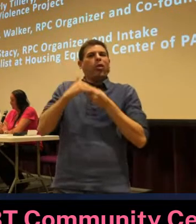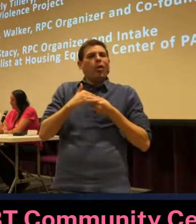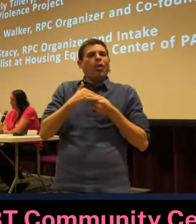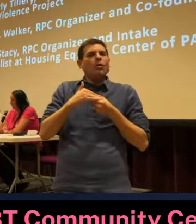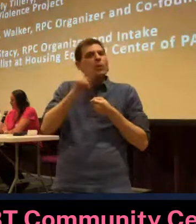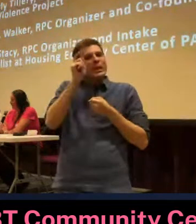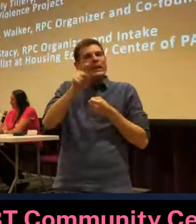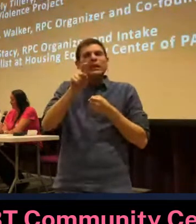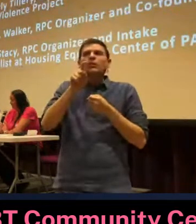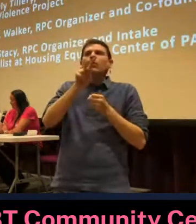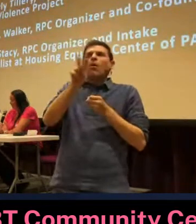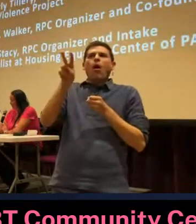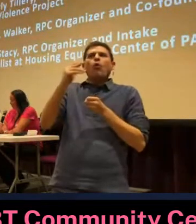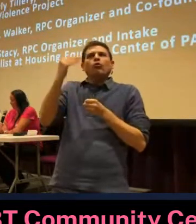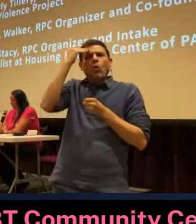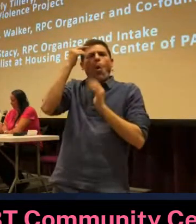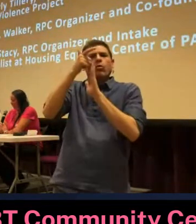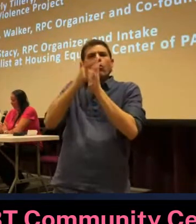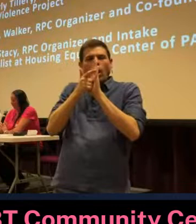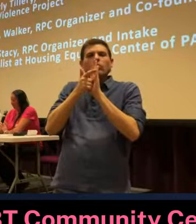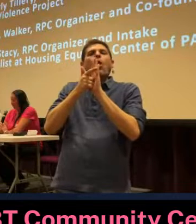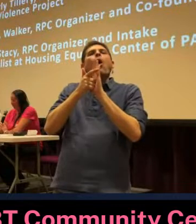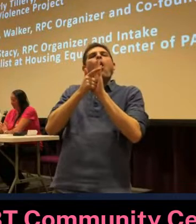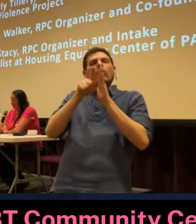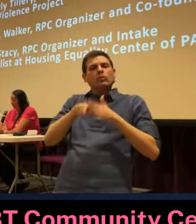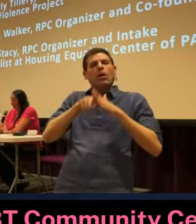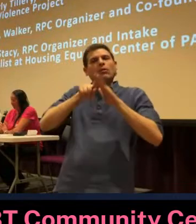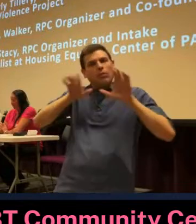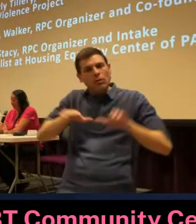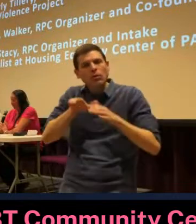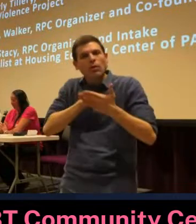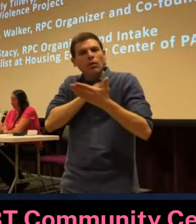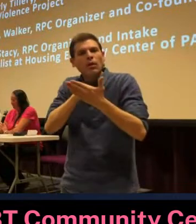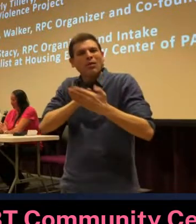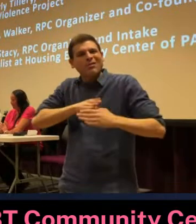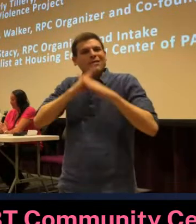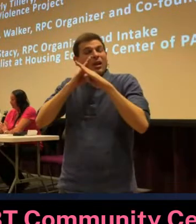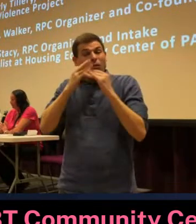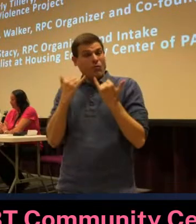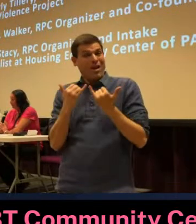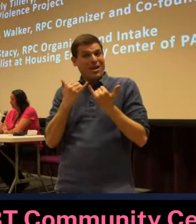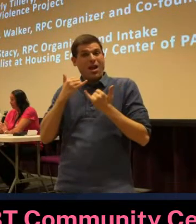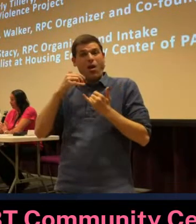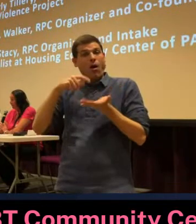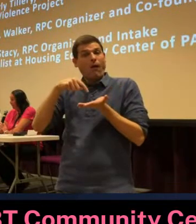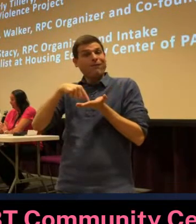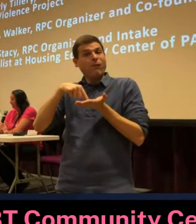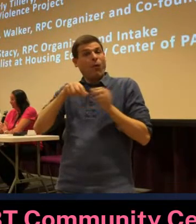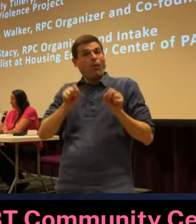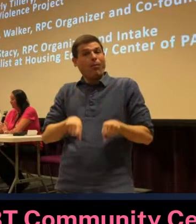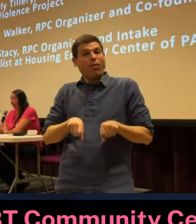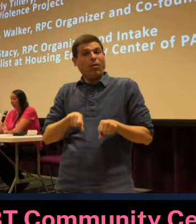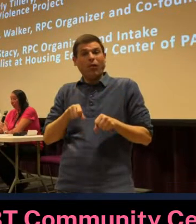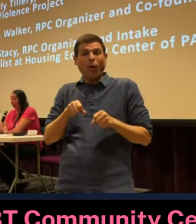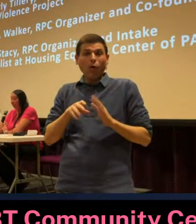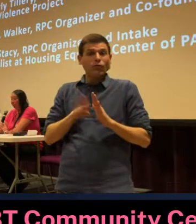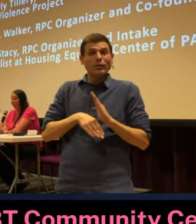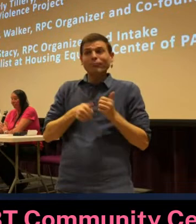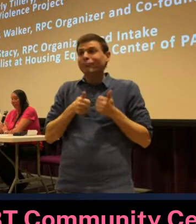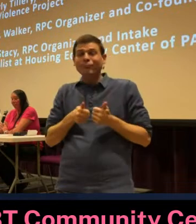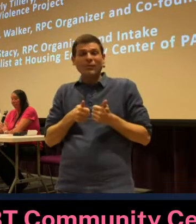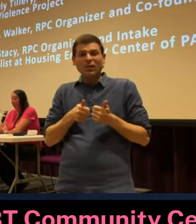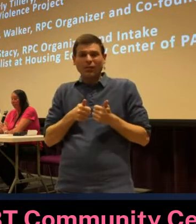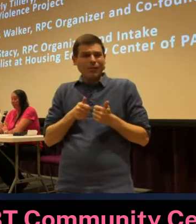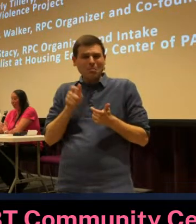York City, the availability of affordable housing is pretty small. In most cases, the law covers